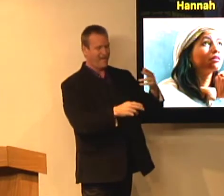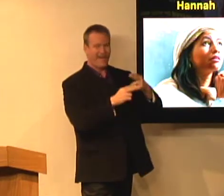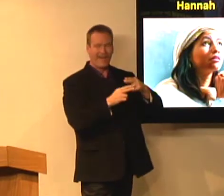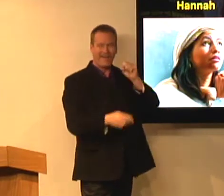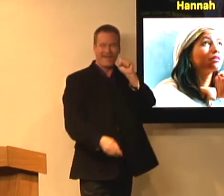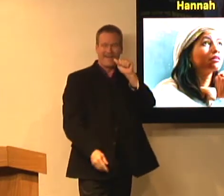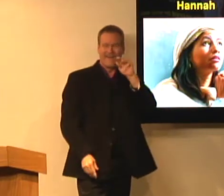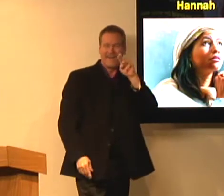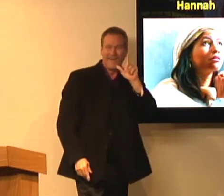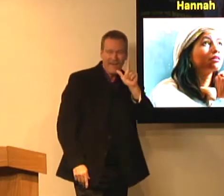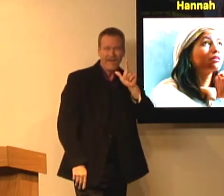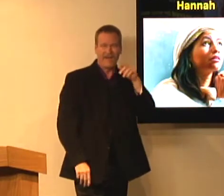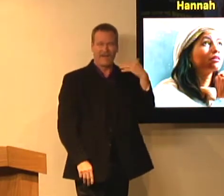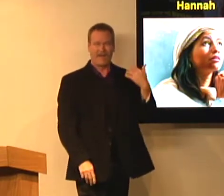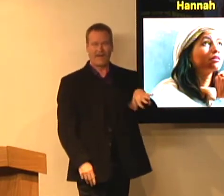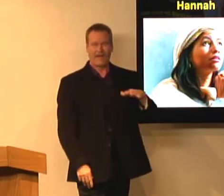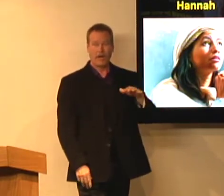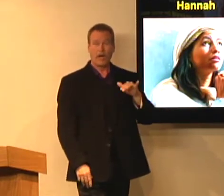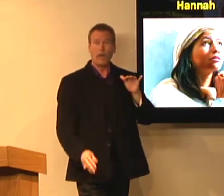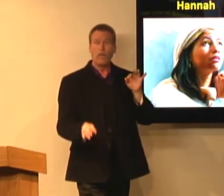And her child was born, and it was Samuel.